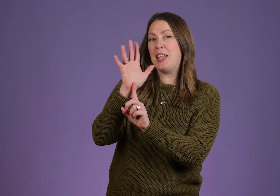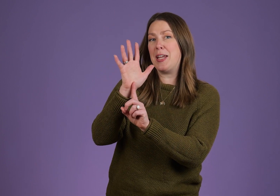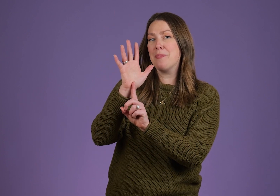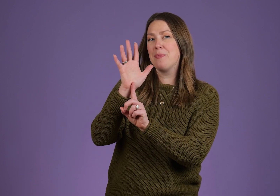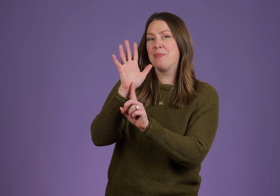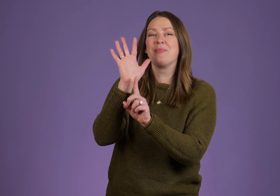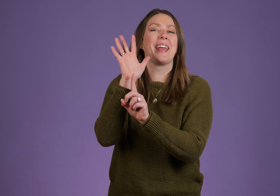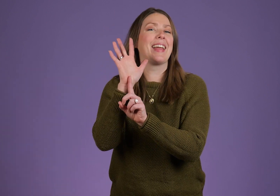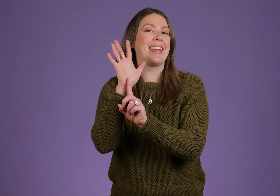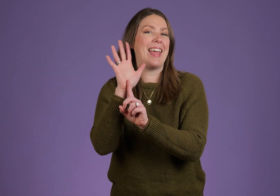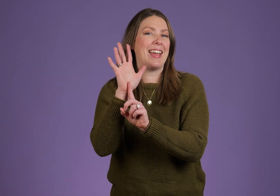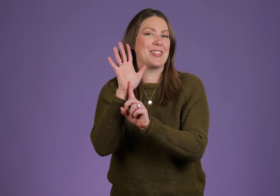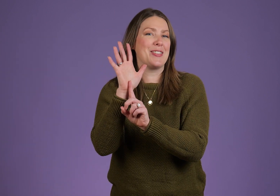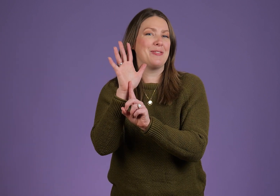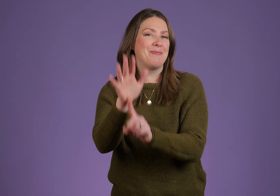flame. Candle.